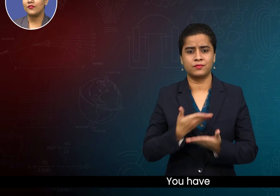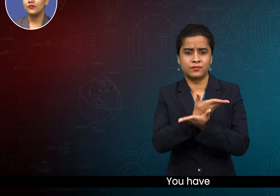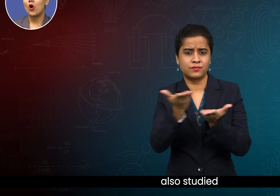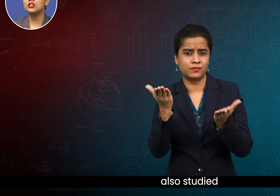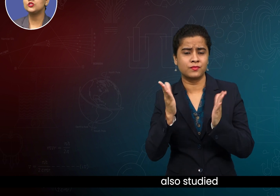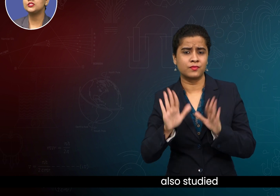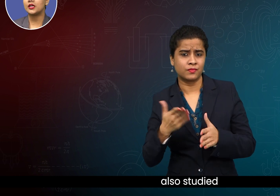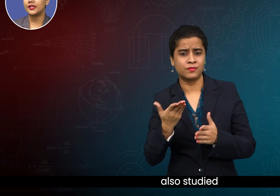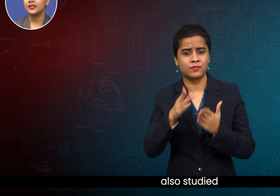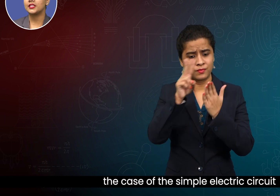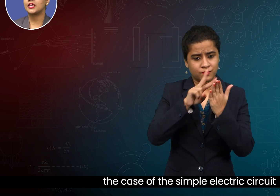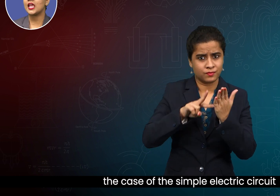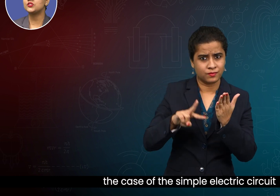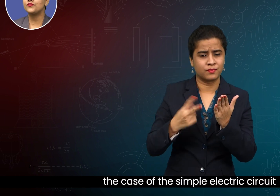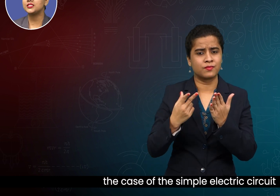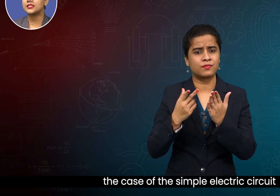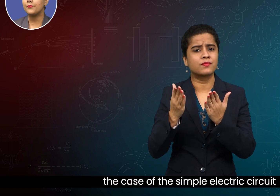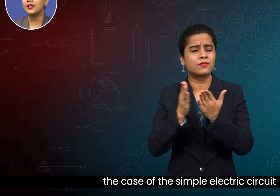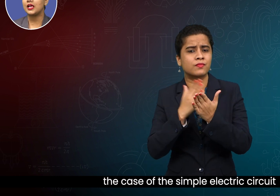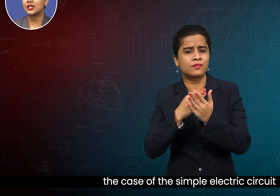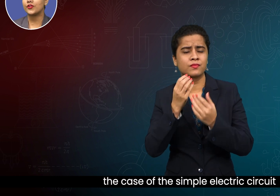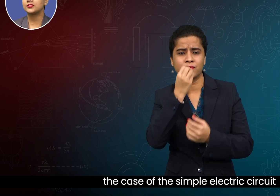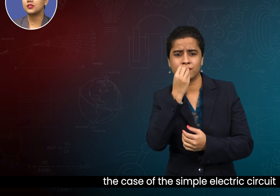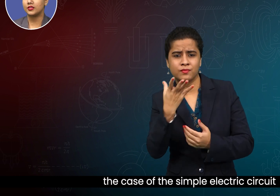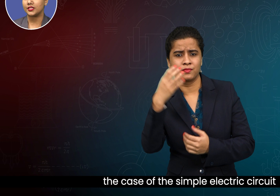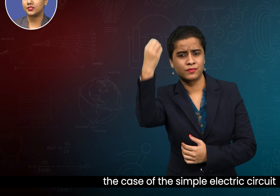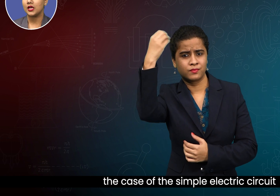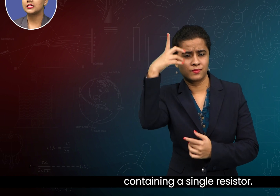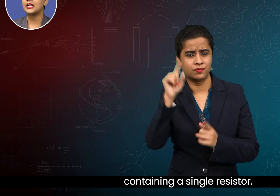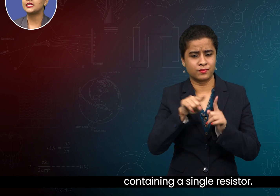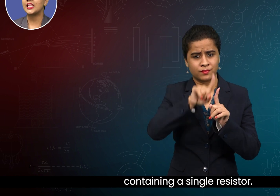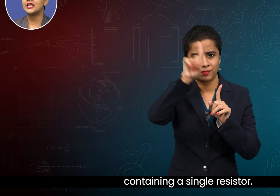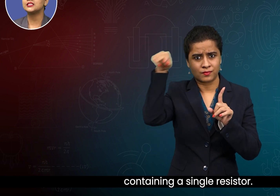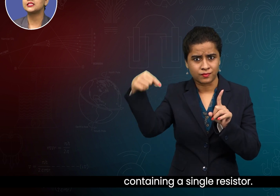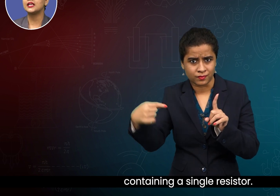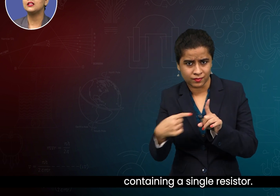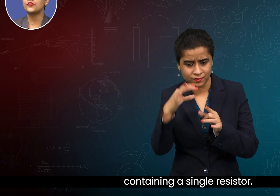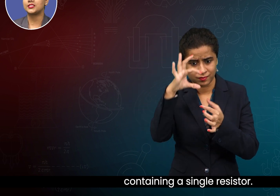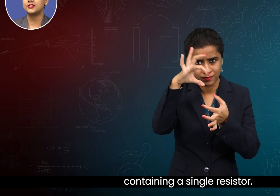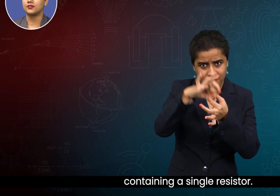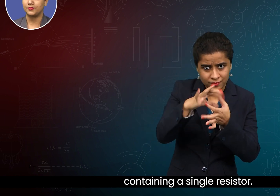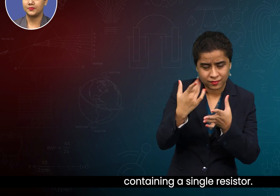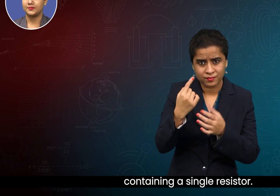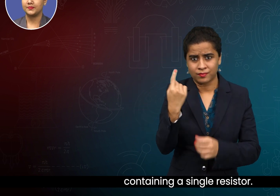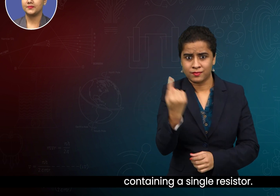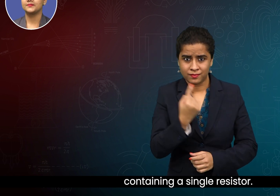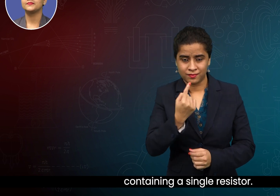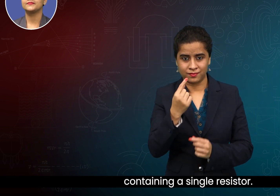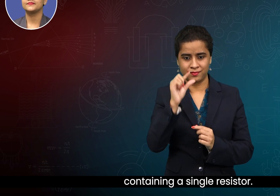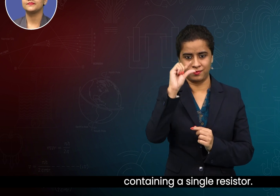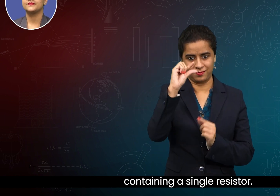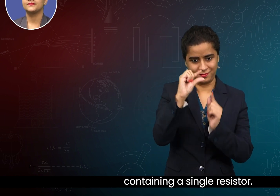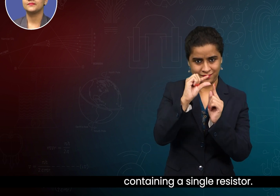You have also studied the case of the simple electric circuit containing a single resistor.